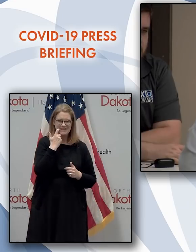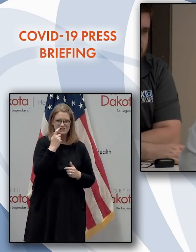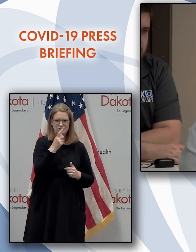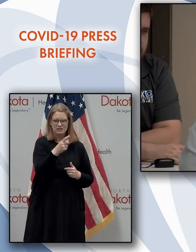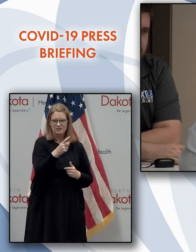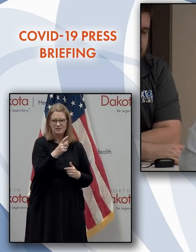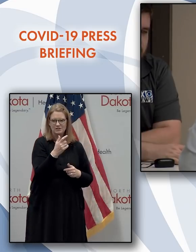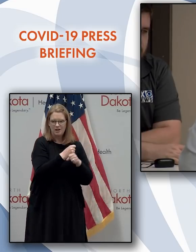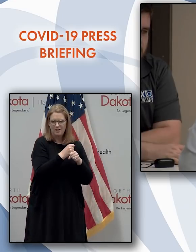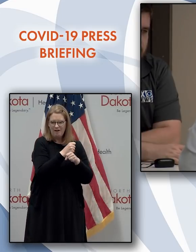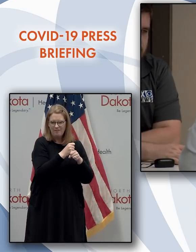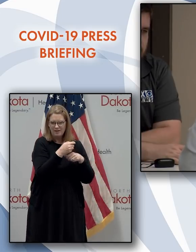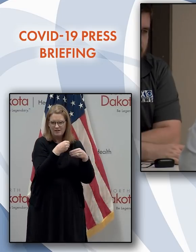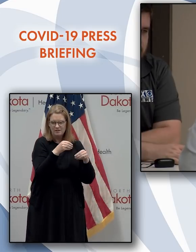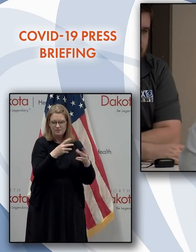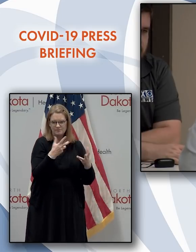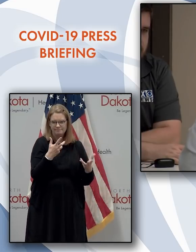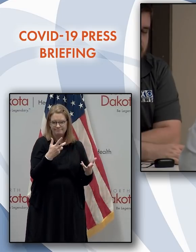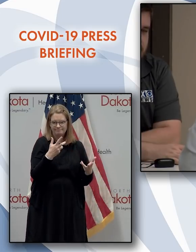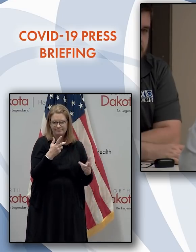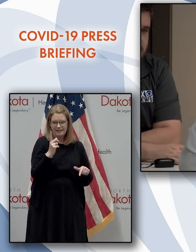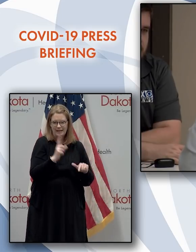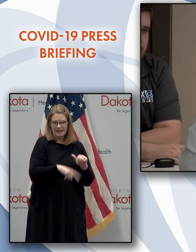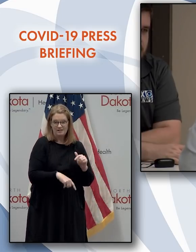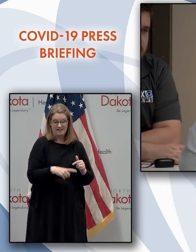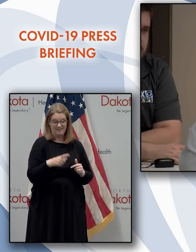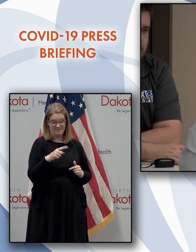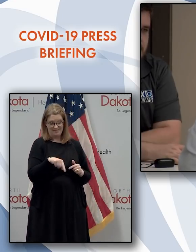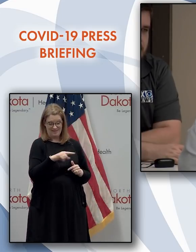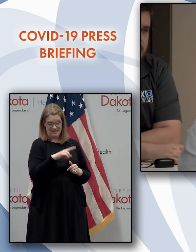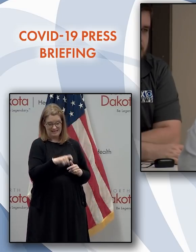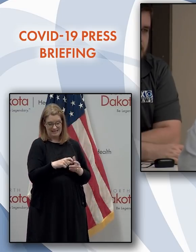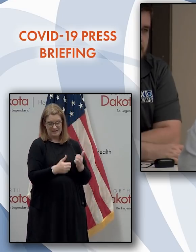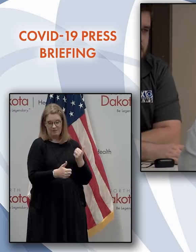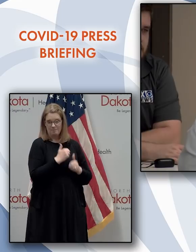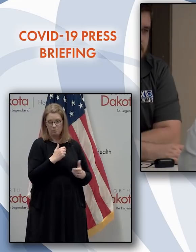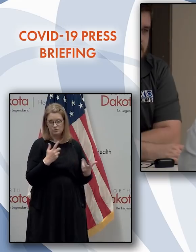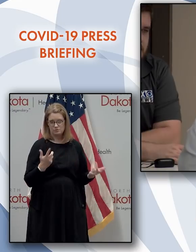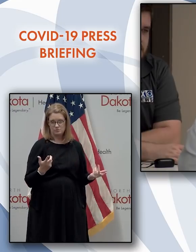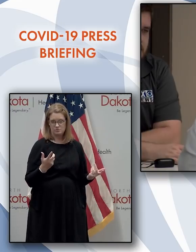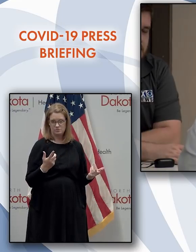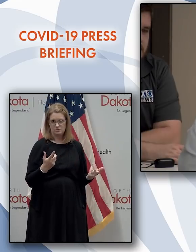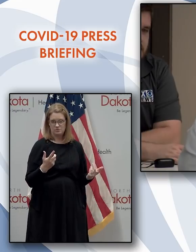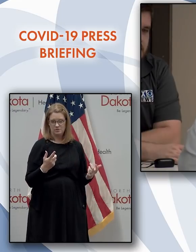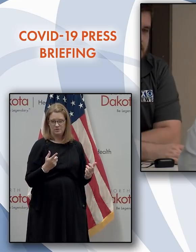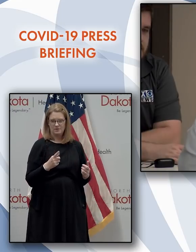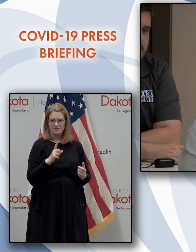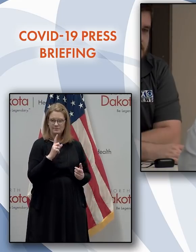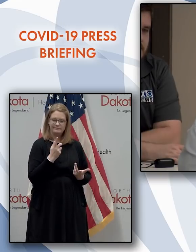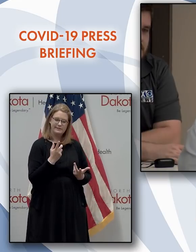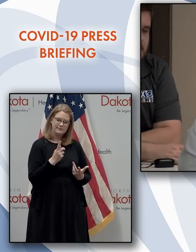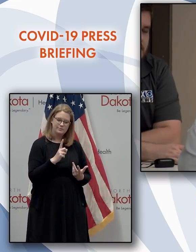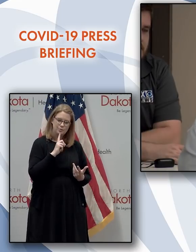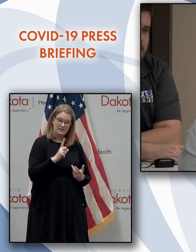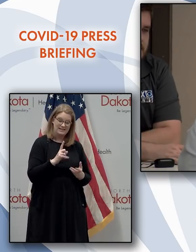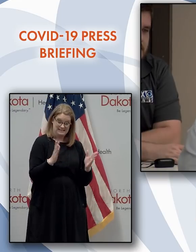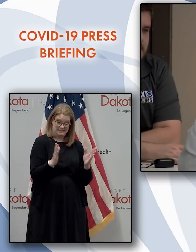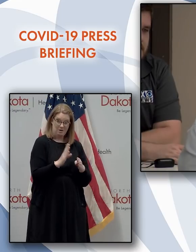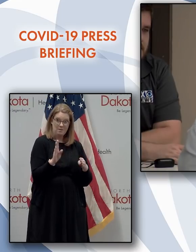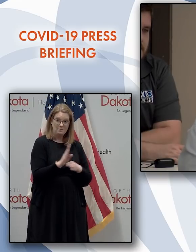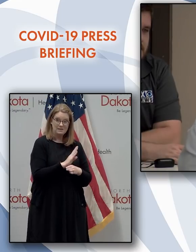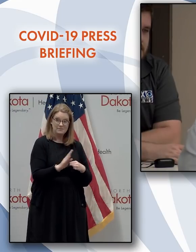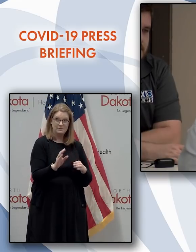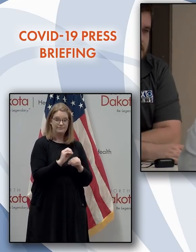Williston, who missed out, and yet they seem to need it the most. How will you ensure that these small businesses that don't